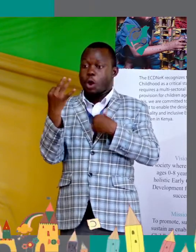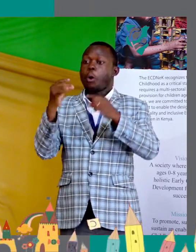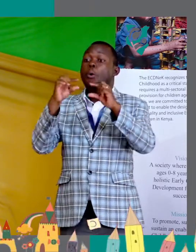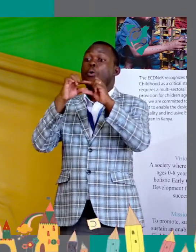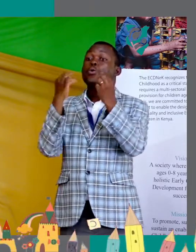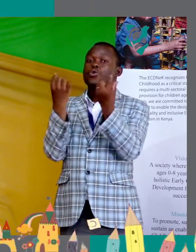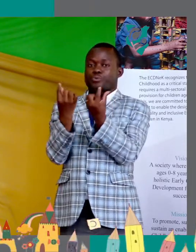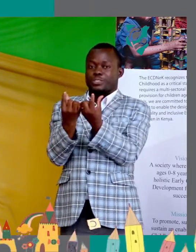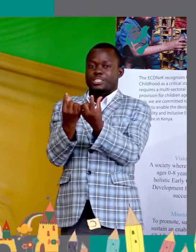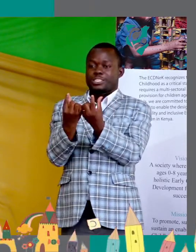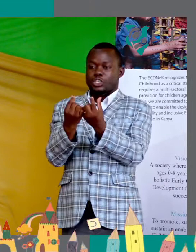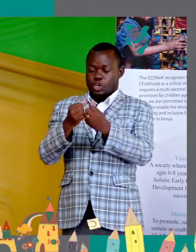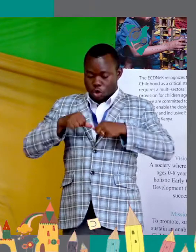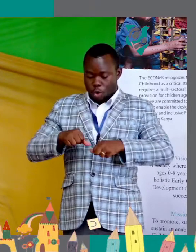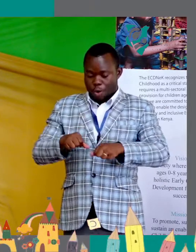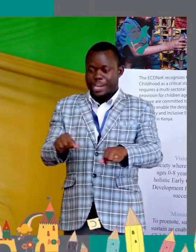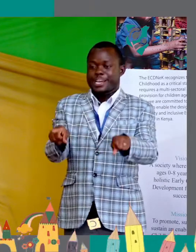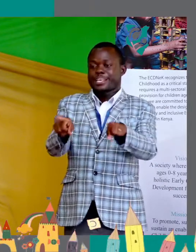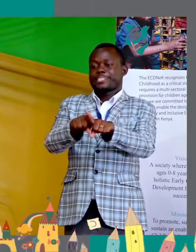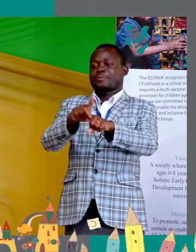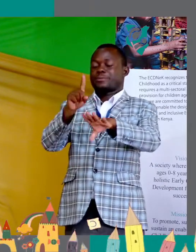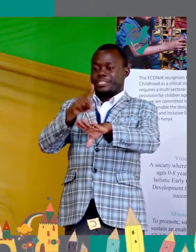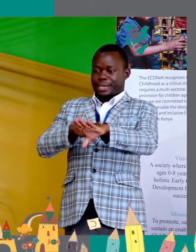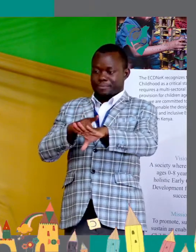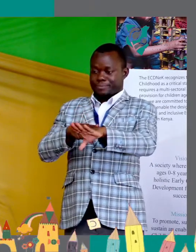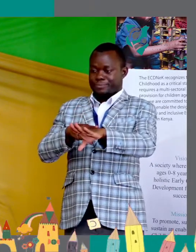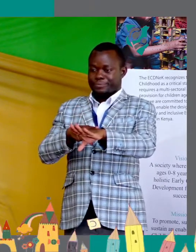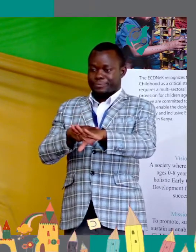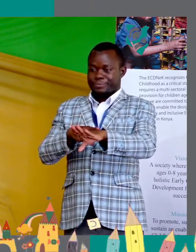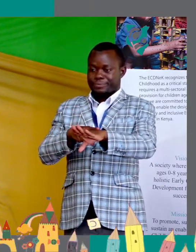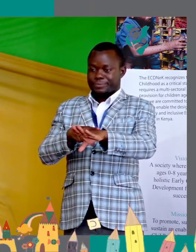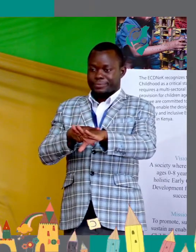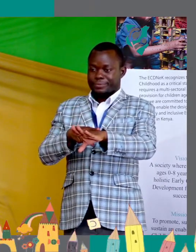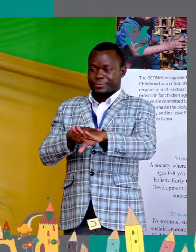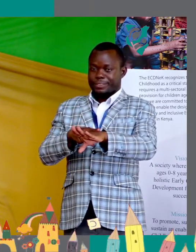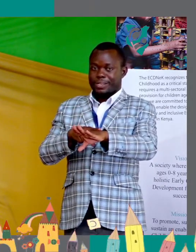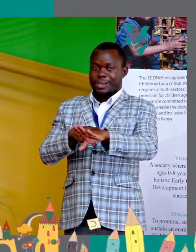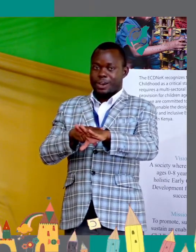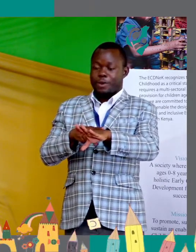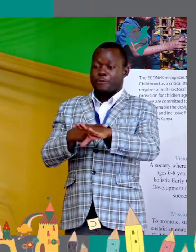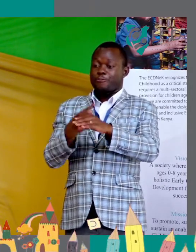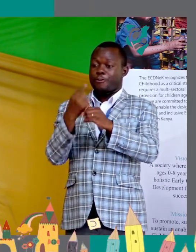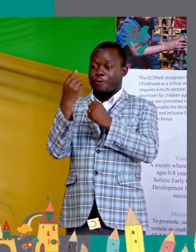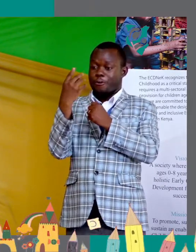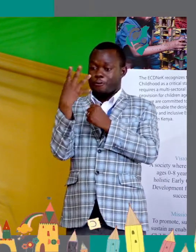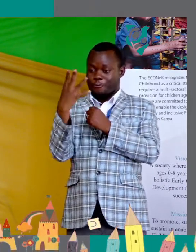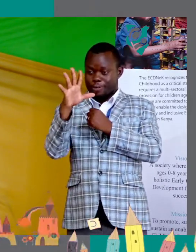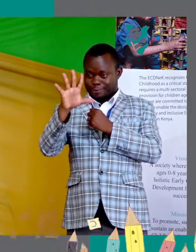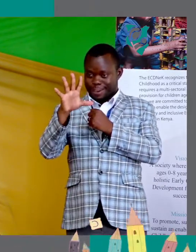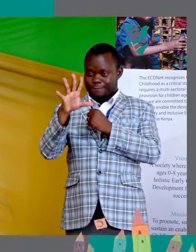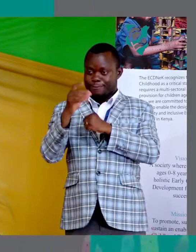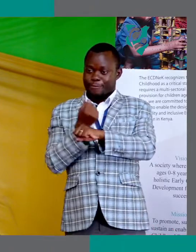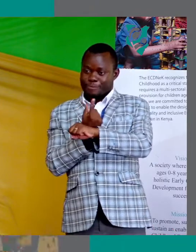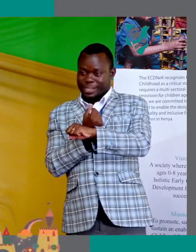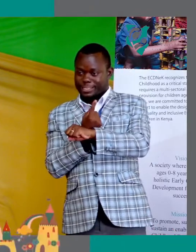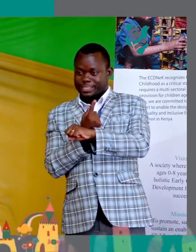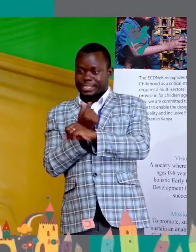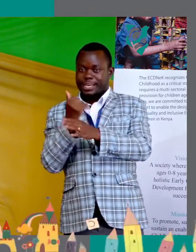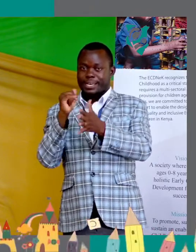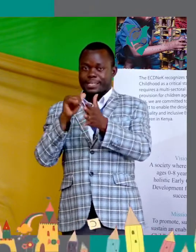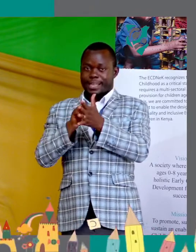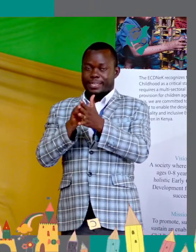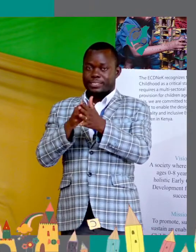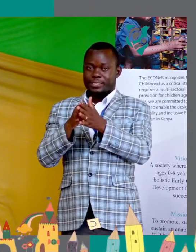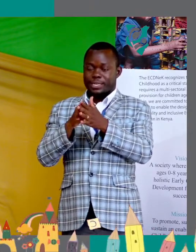need to run for 1 hour max. And that will be actually 45 minutes, not 1 hour. These concurrent sessions will